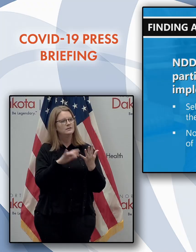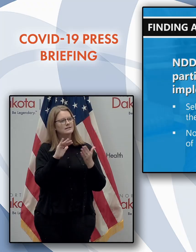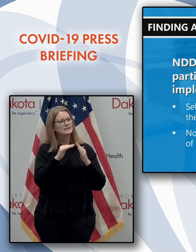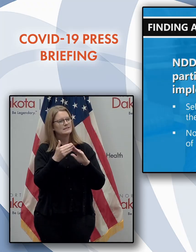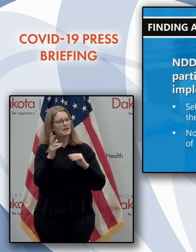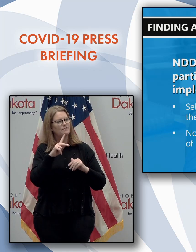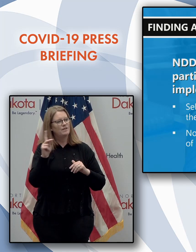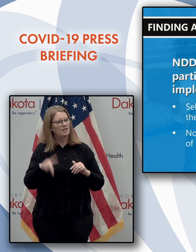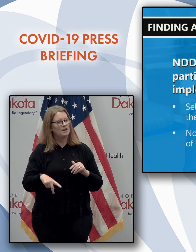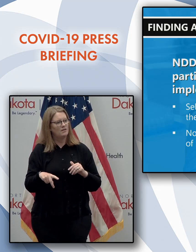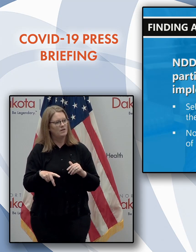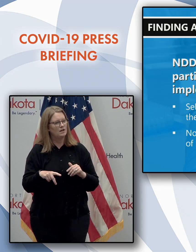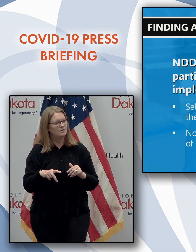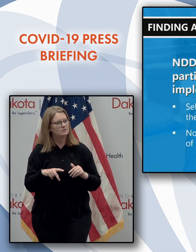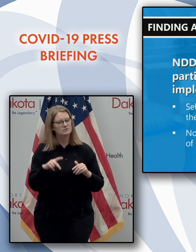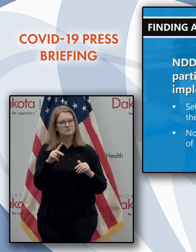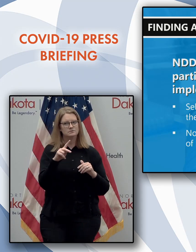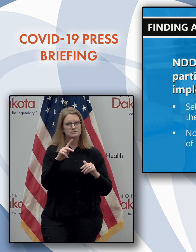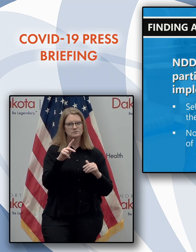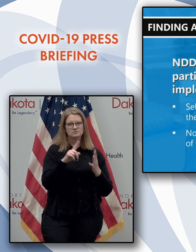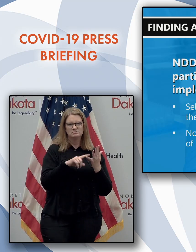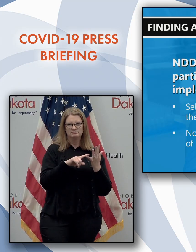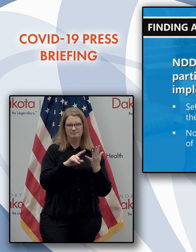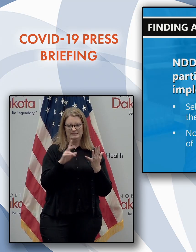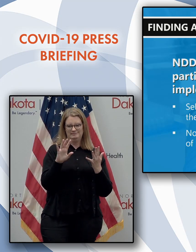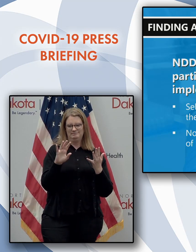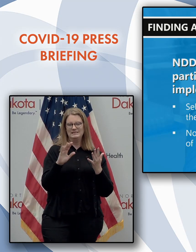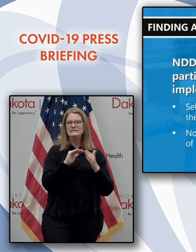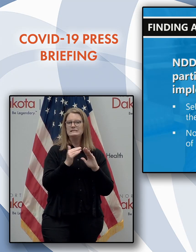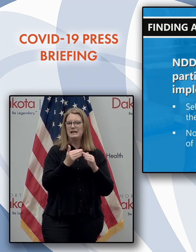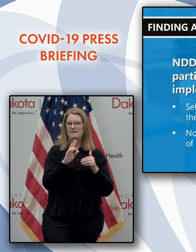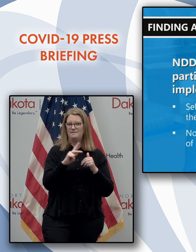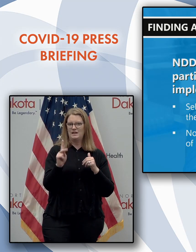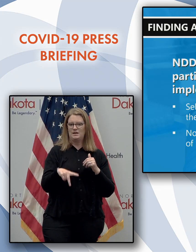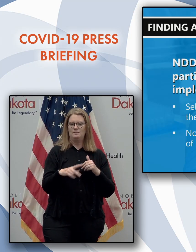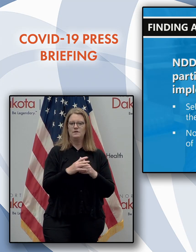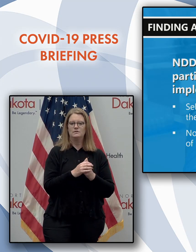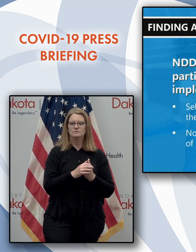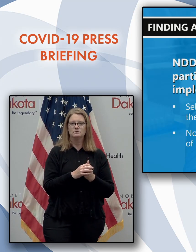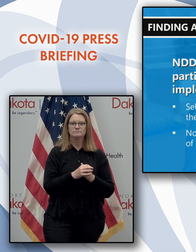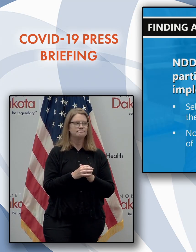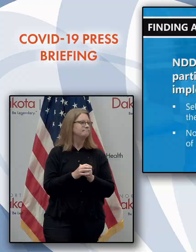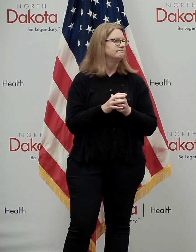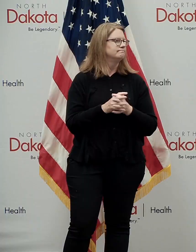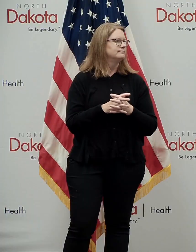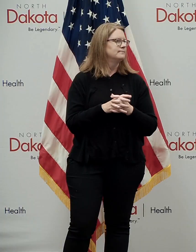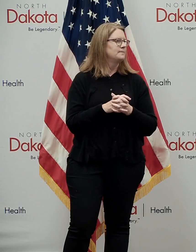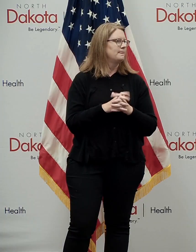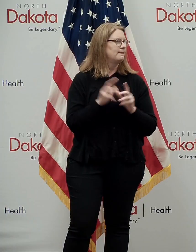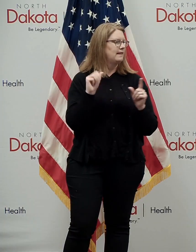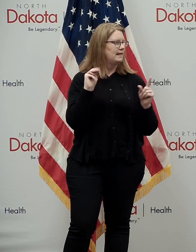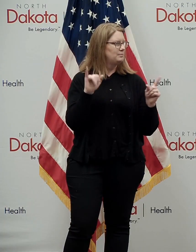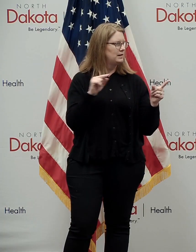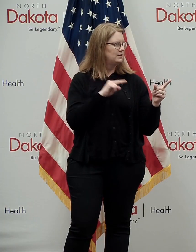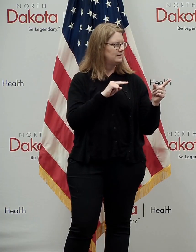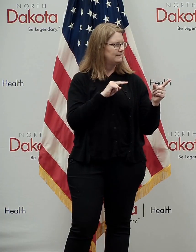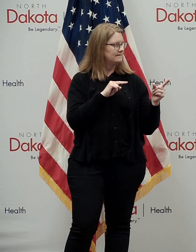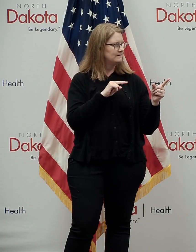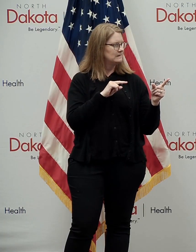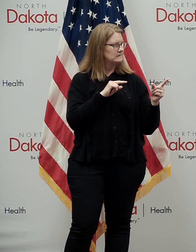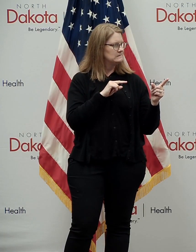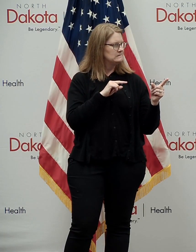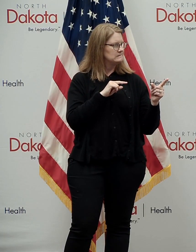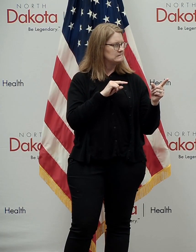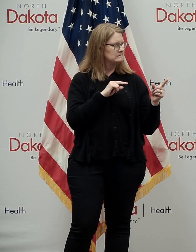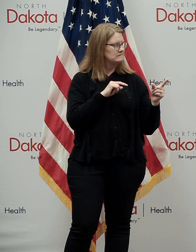city of Philadelphia was the 5th entity that was included. Amy? Is there any update